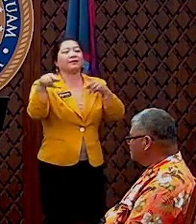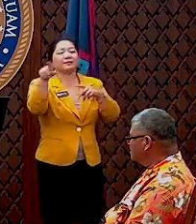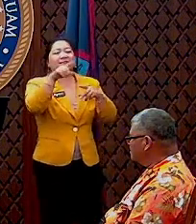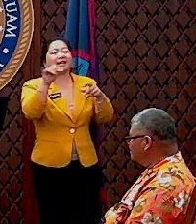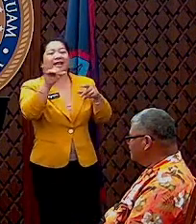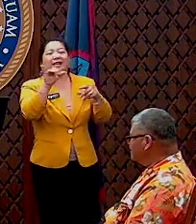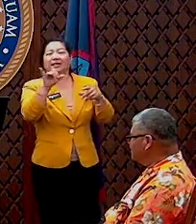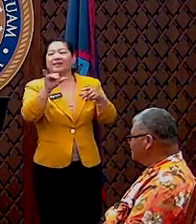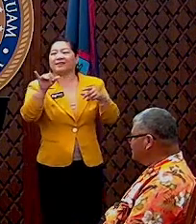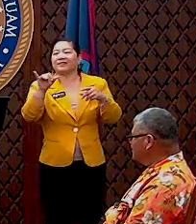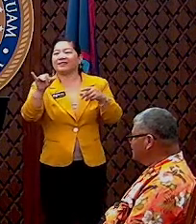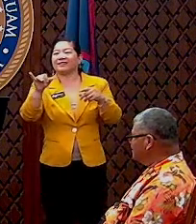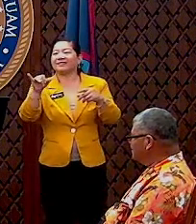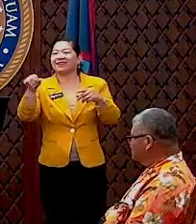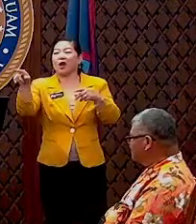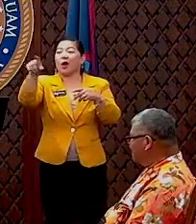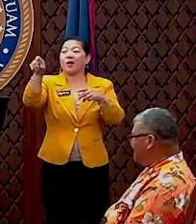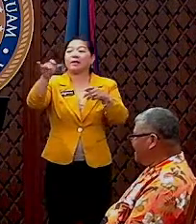age. So